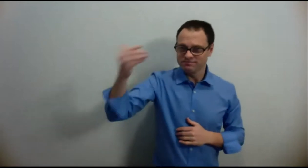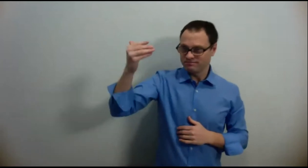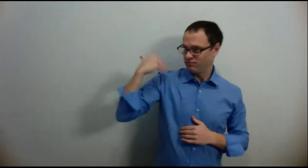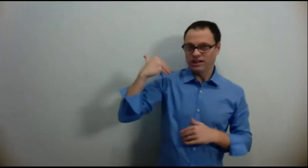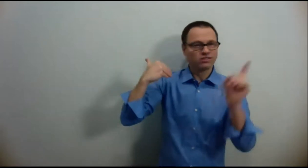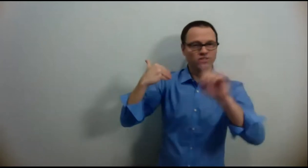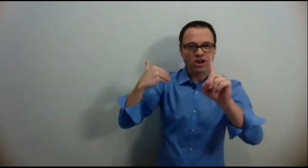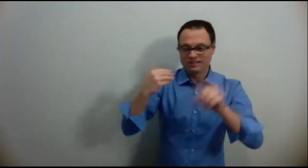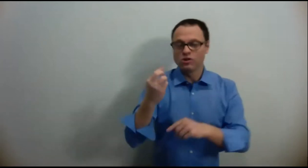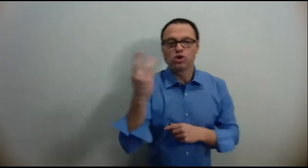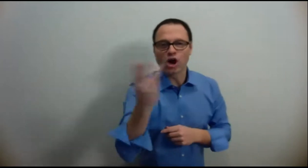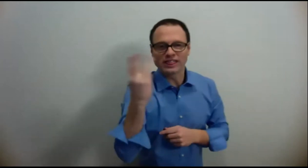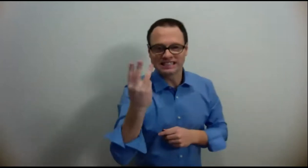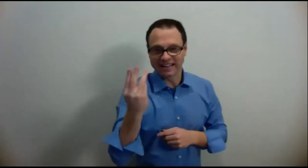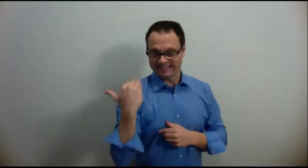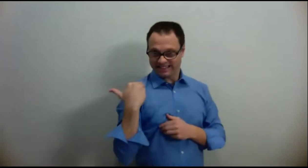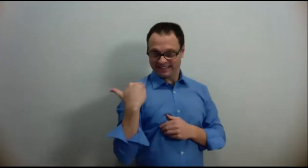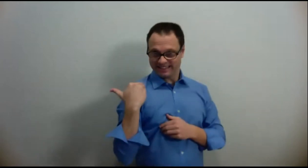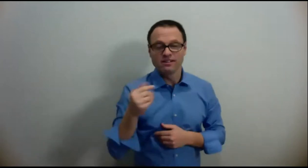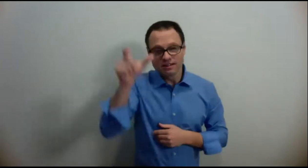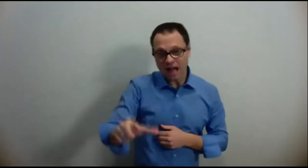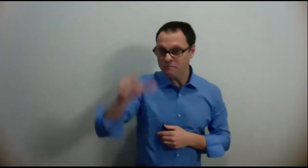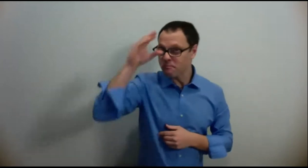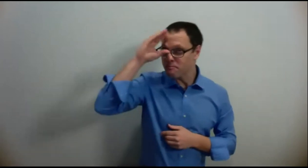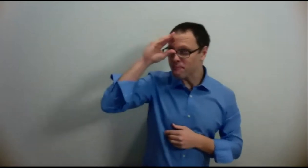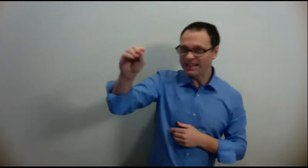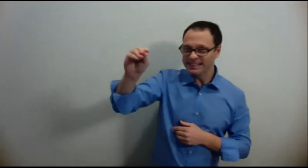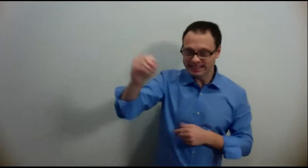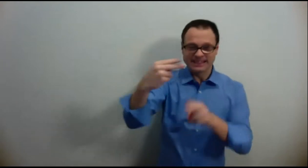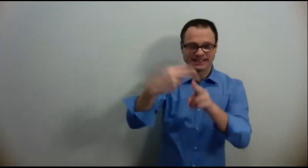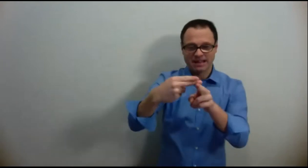far. In imamo 24 govorcev.